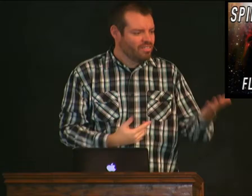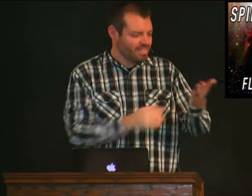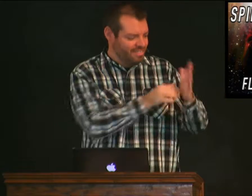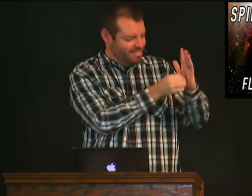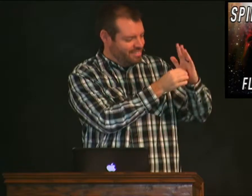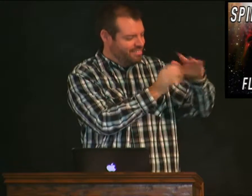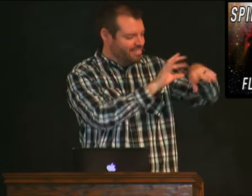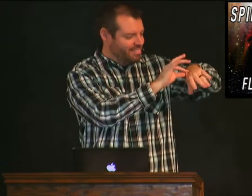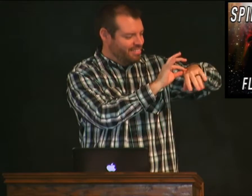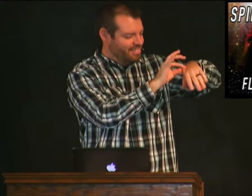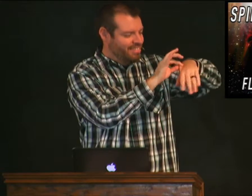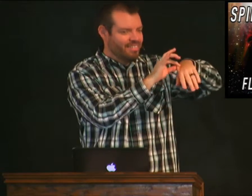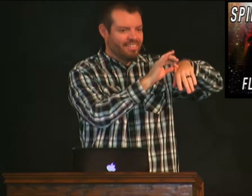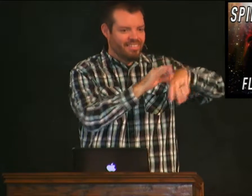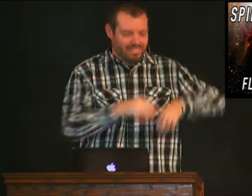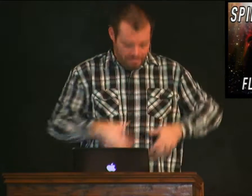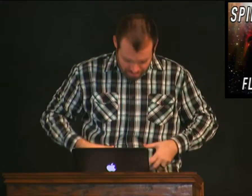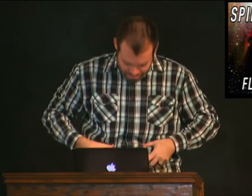All of us.